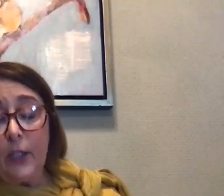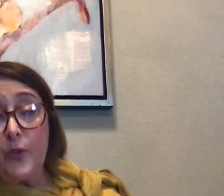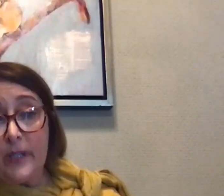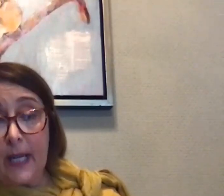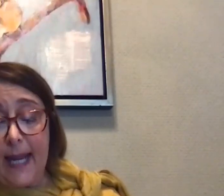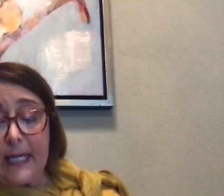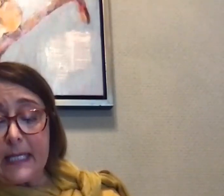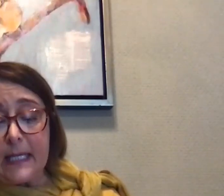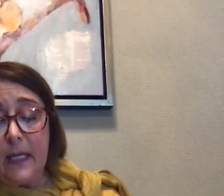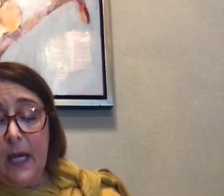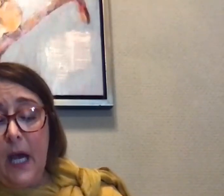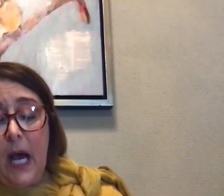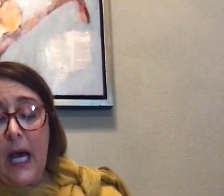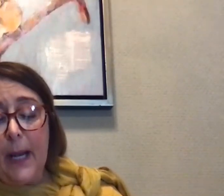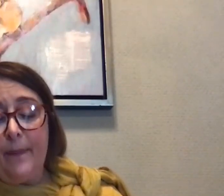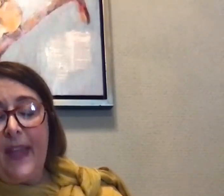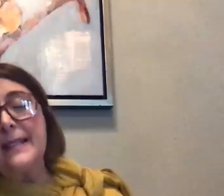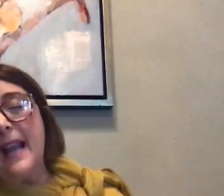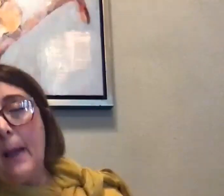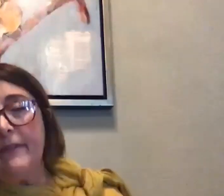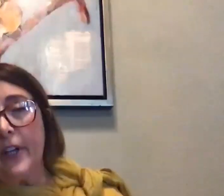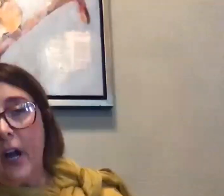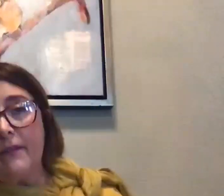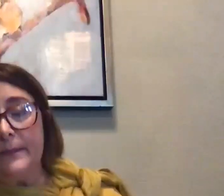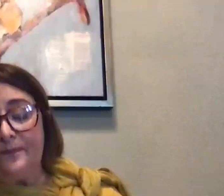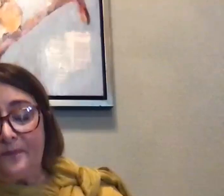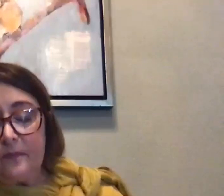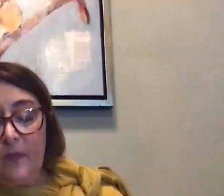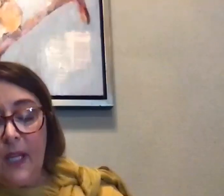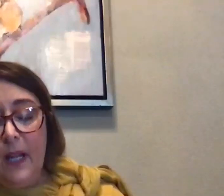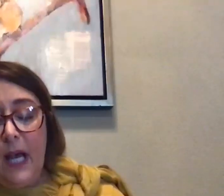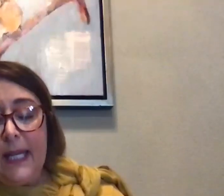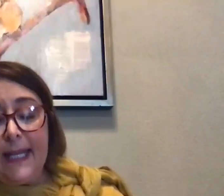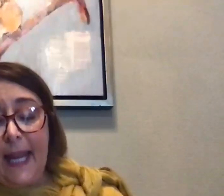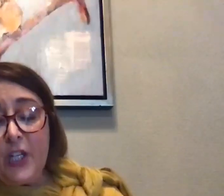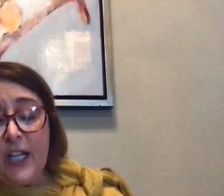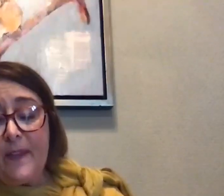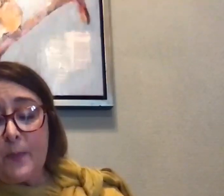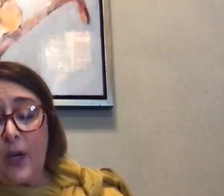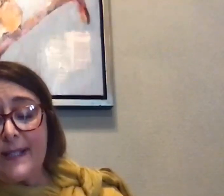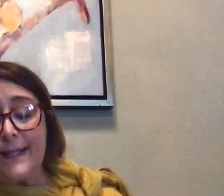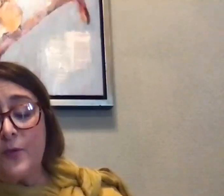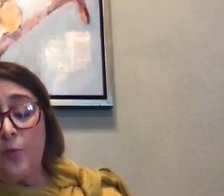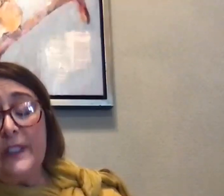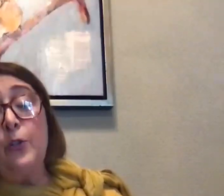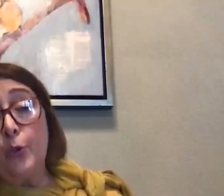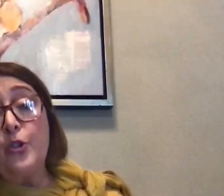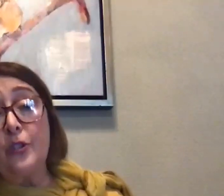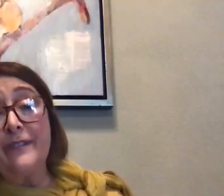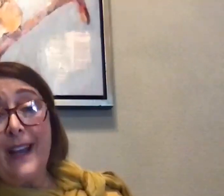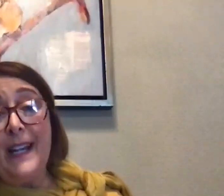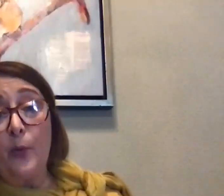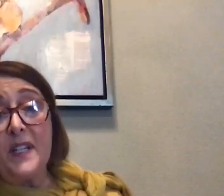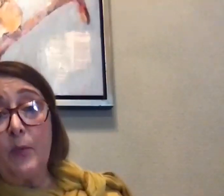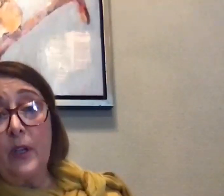we close the case. That doesn't happen very often. Engaging in this process is really crucial